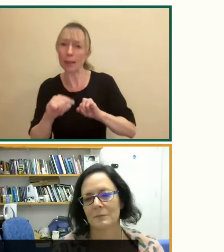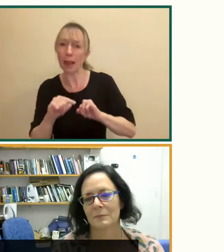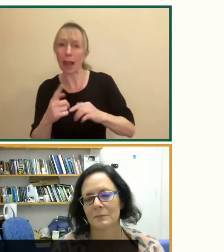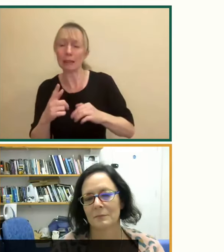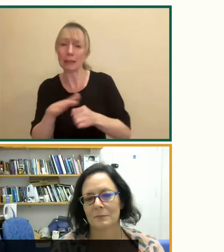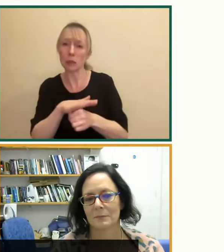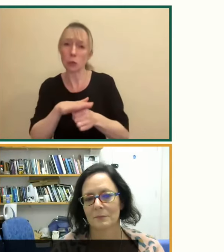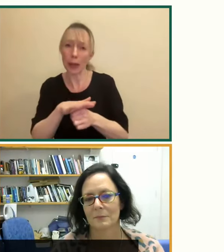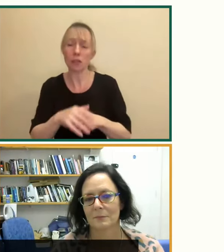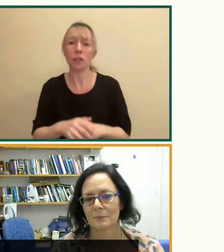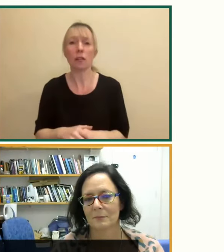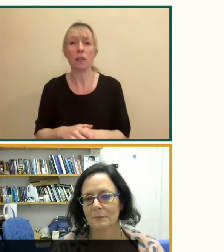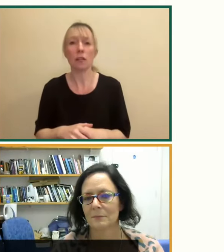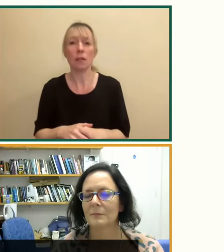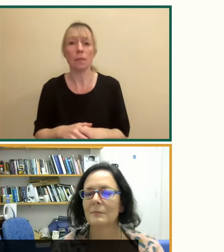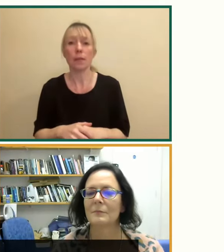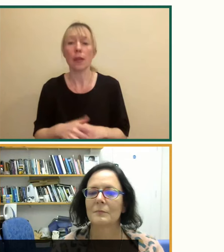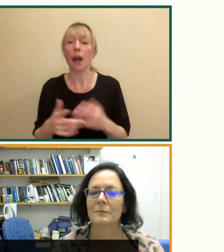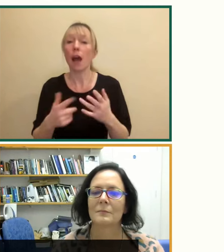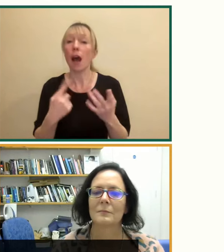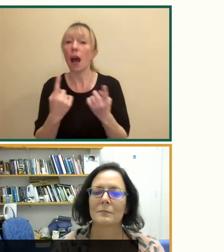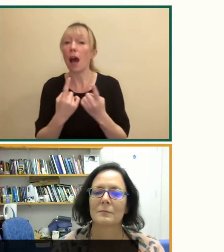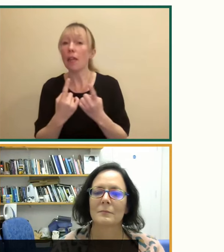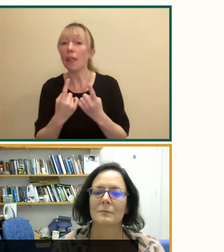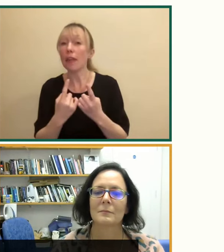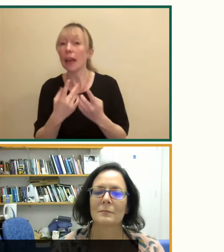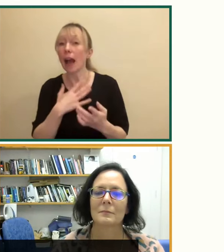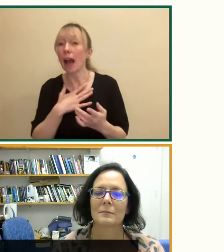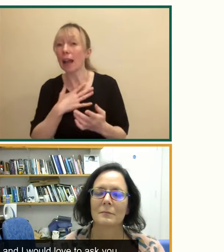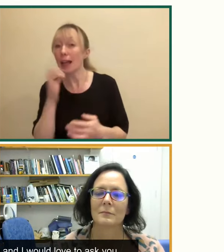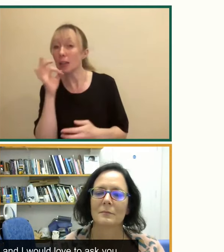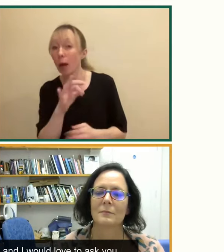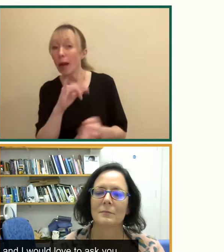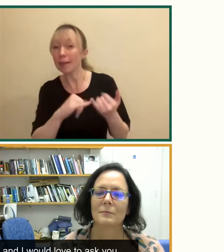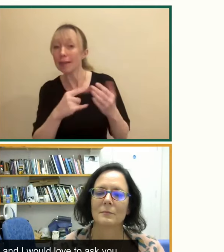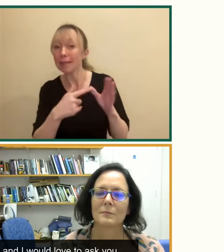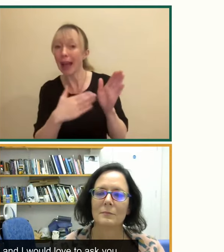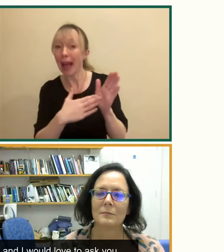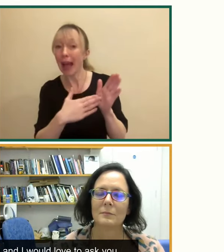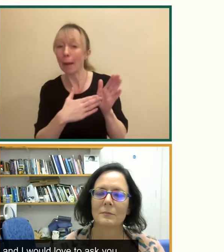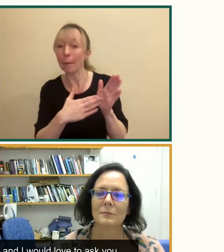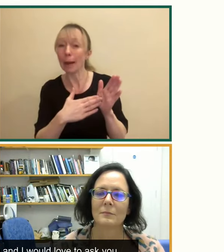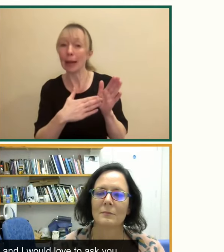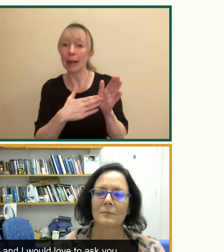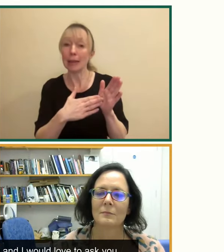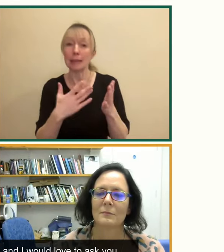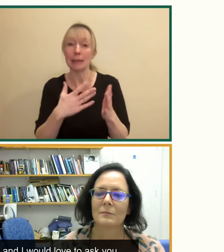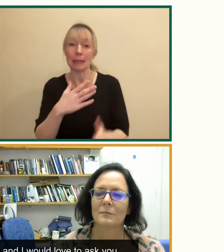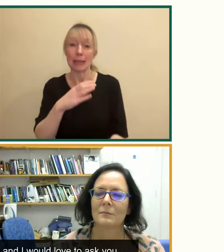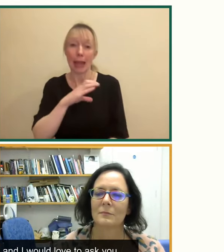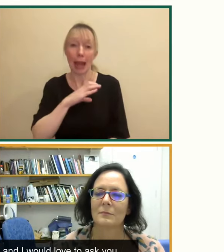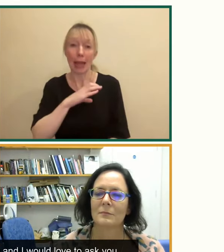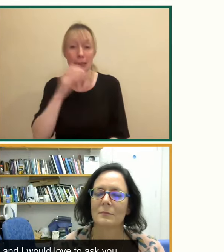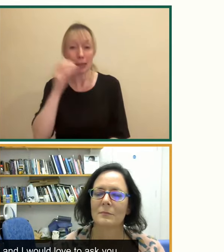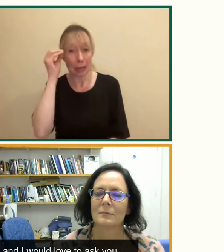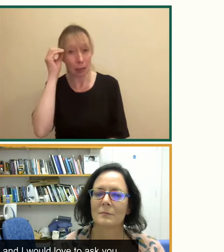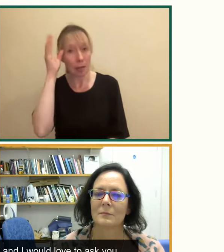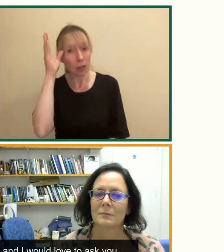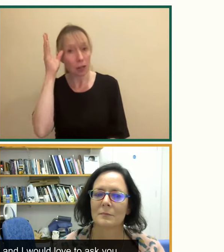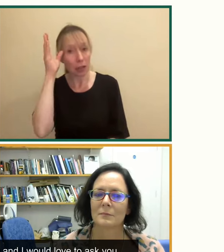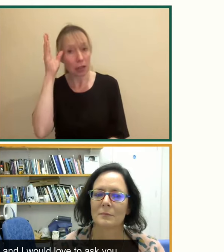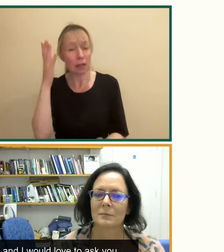on, and I would love to ask you about this, Sam, as an oncologist, is this idea